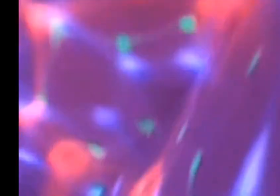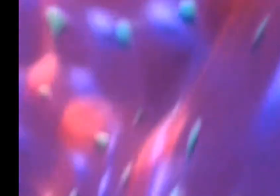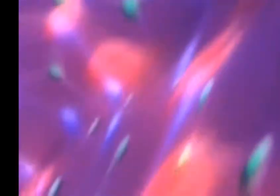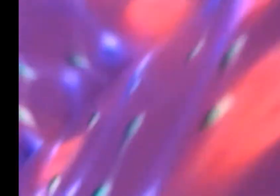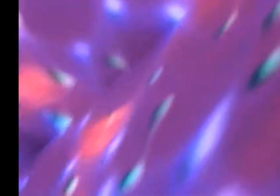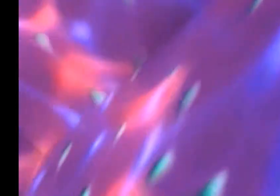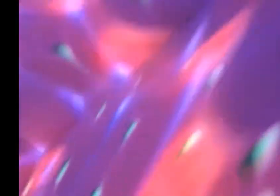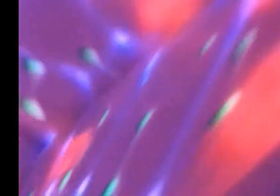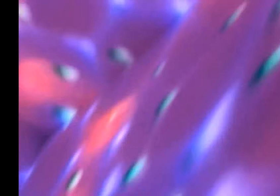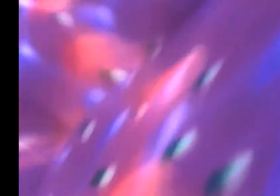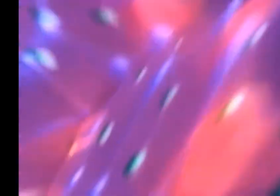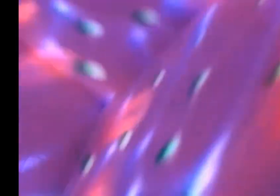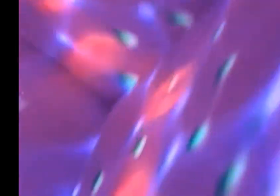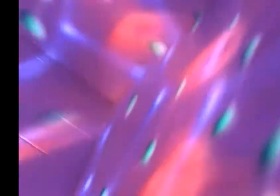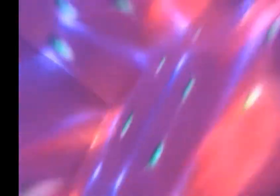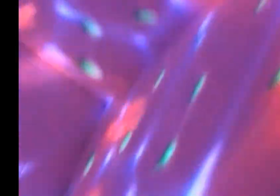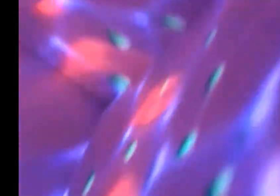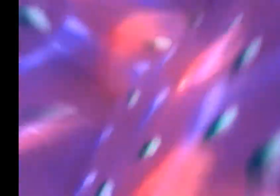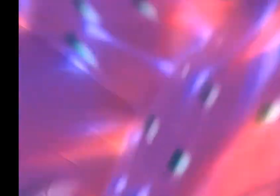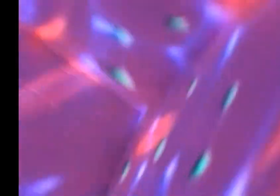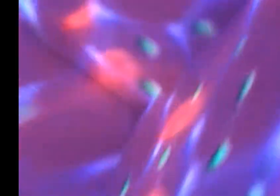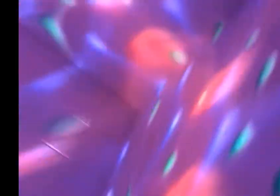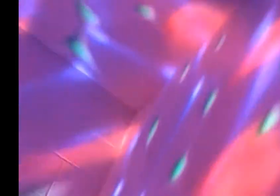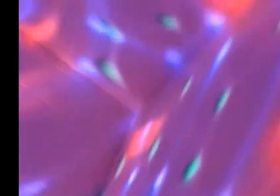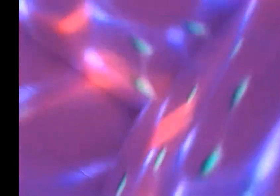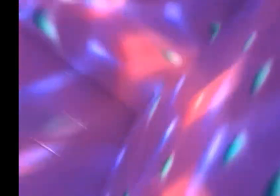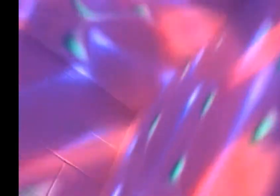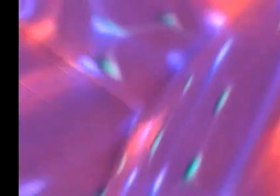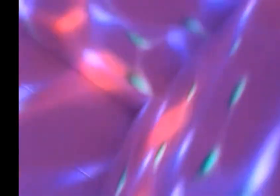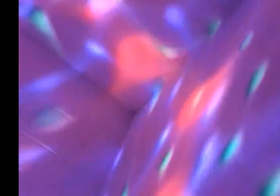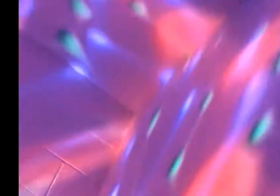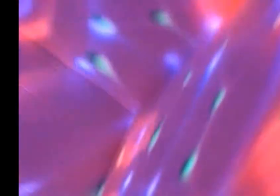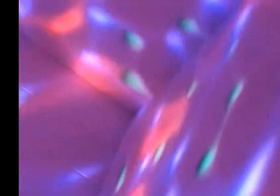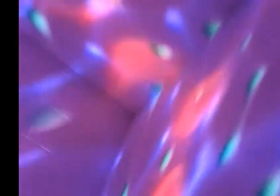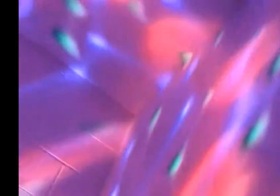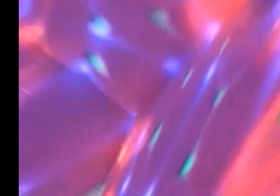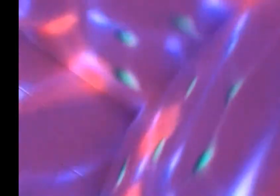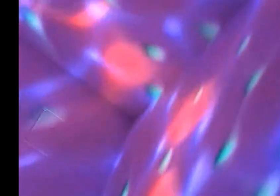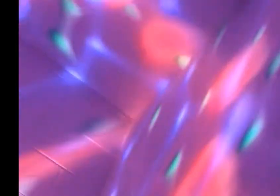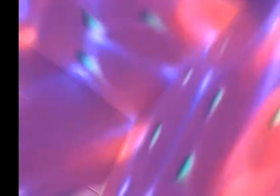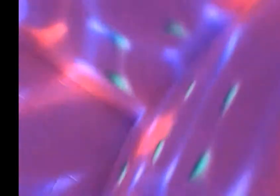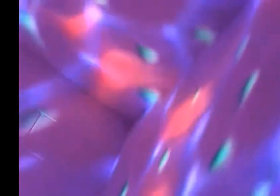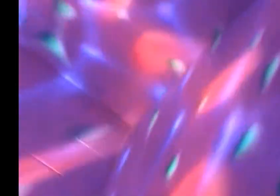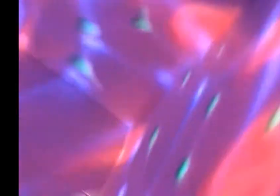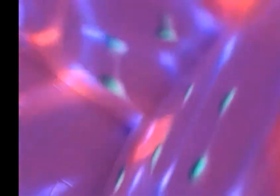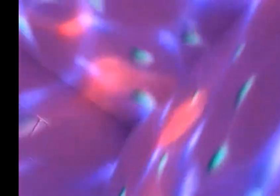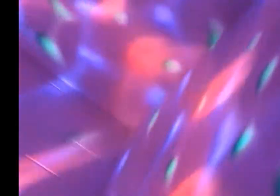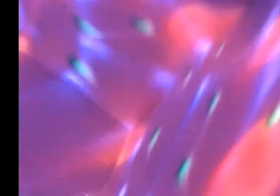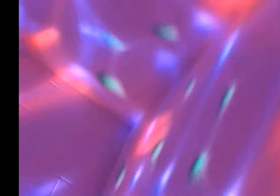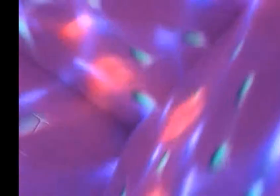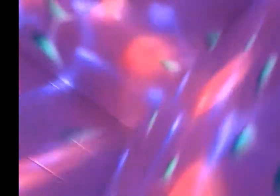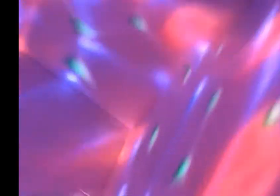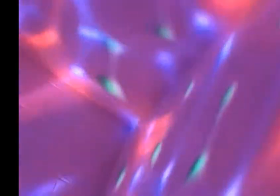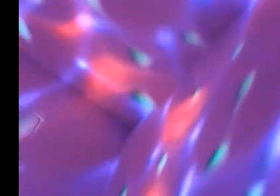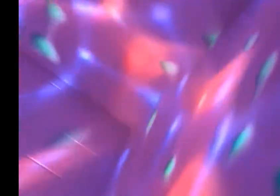This might also be helpful for people who have low vision or only have light perception, because it will give the